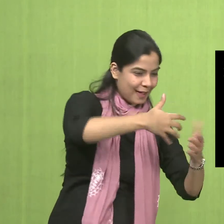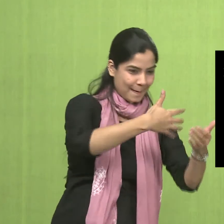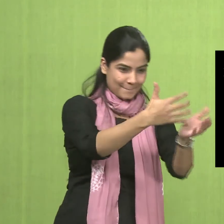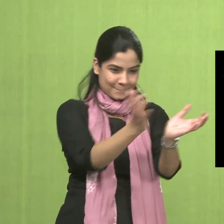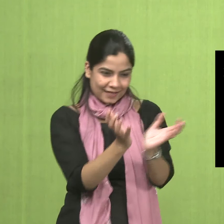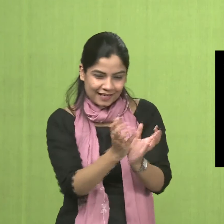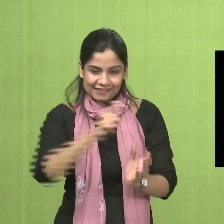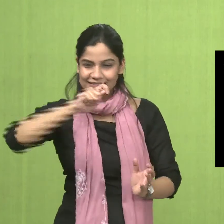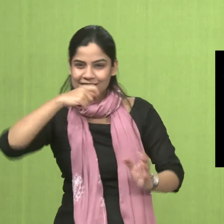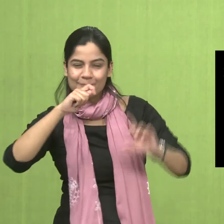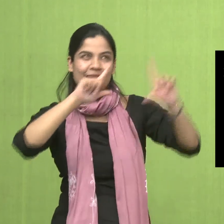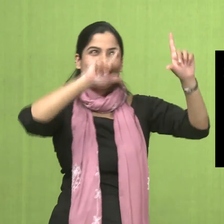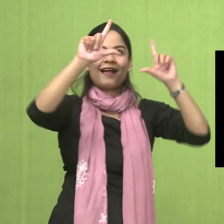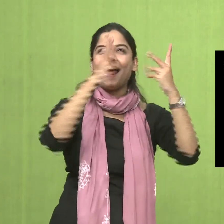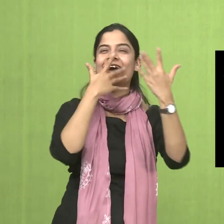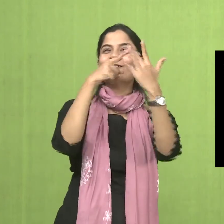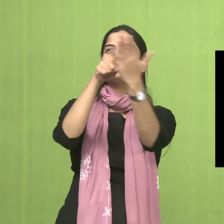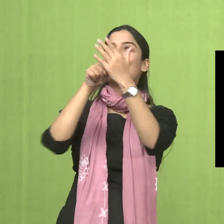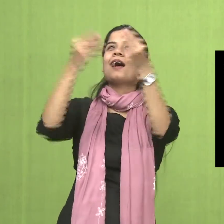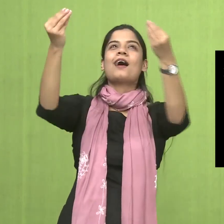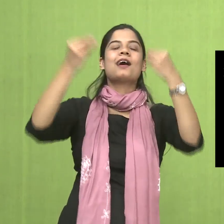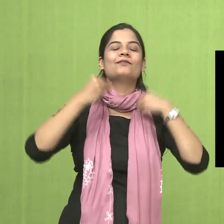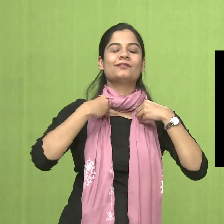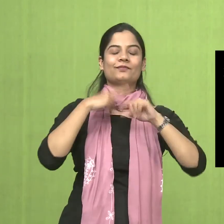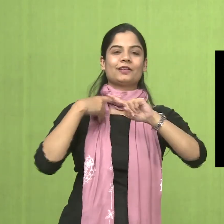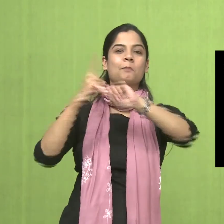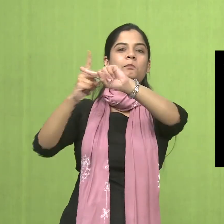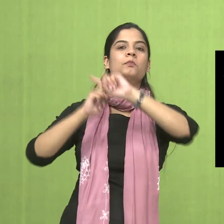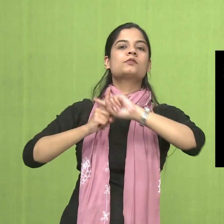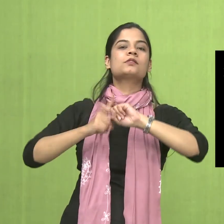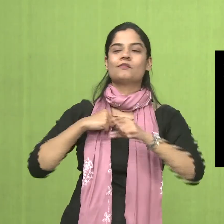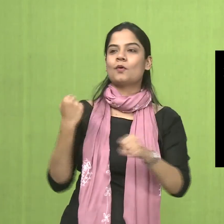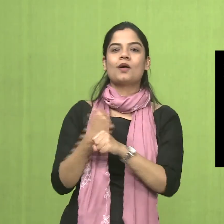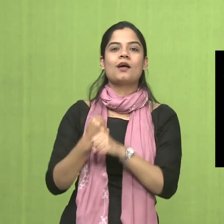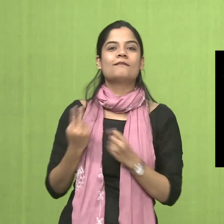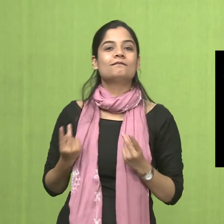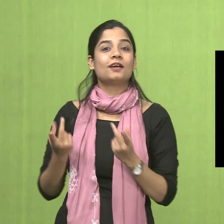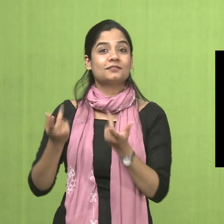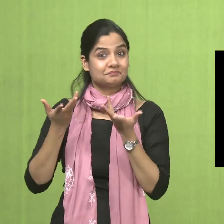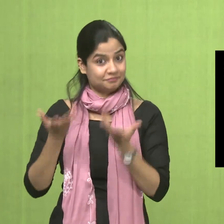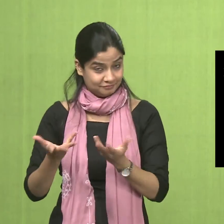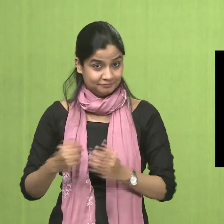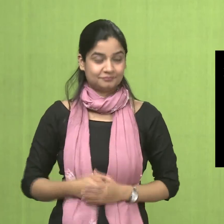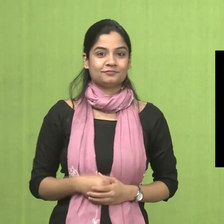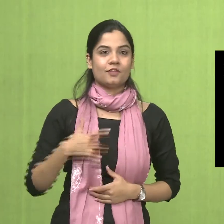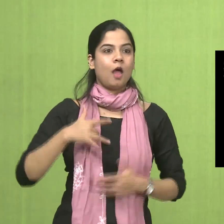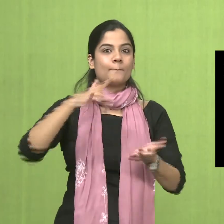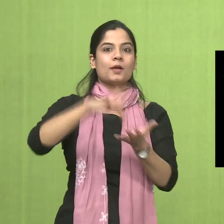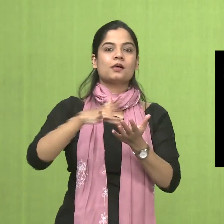crockery that is beautiful to the eyes, that is good, that gives positivity to the eyes and gives us better way to work.